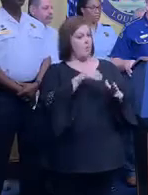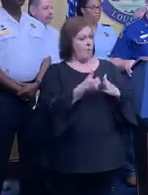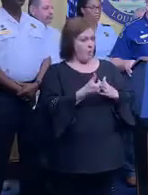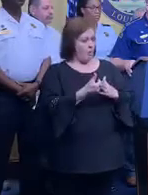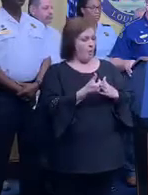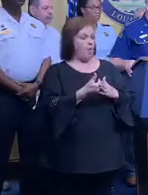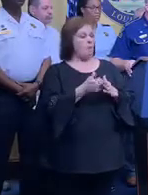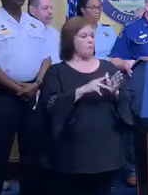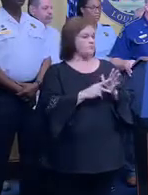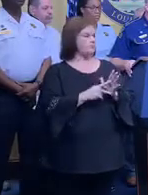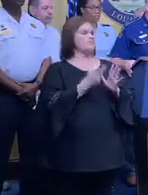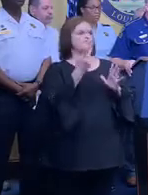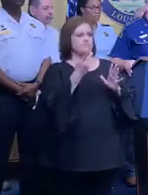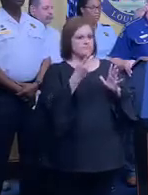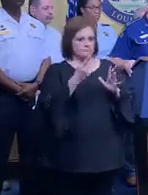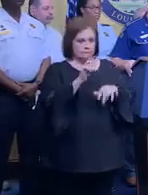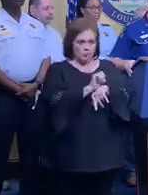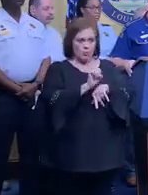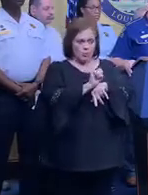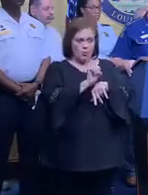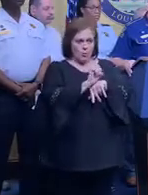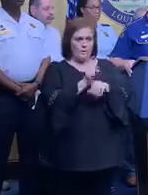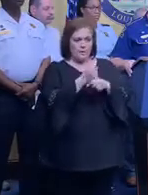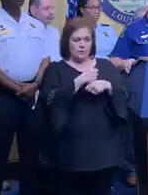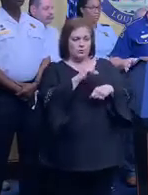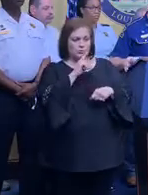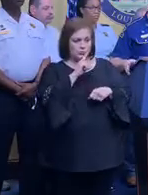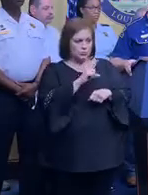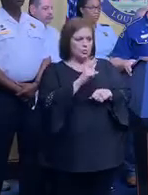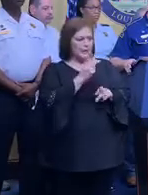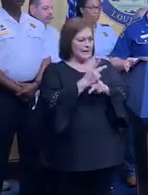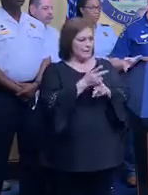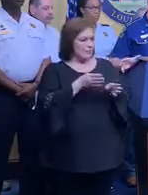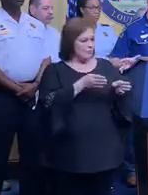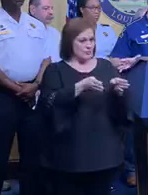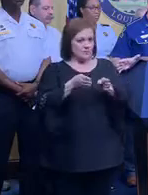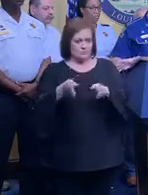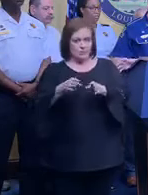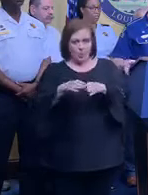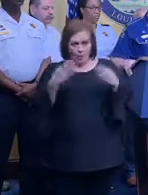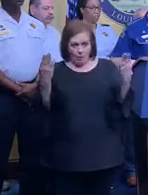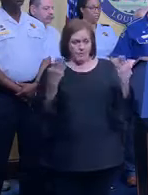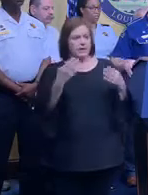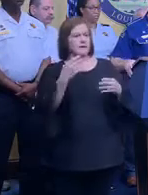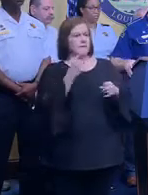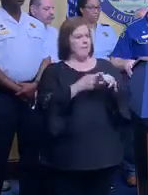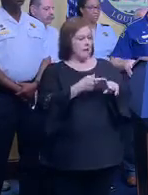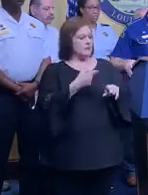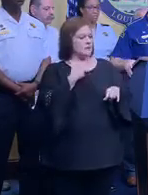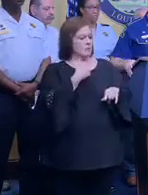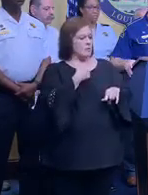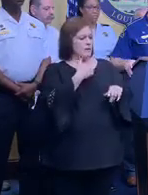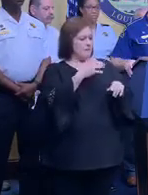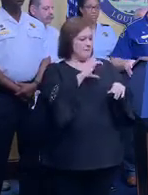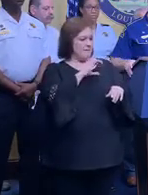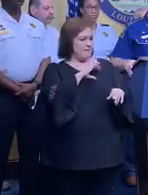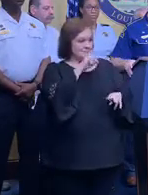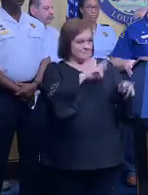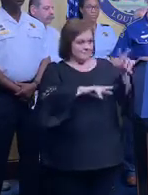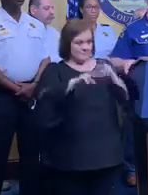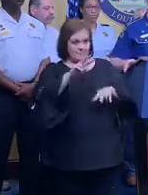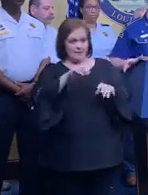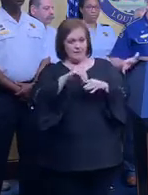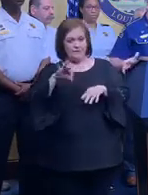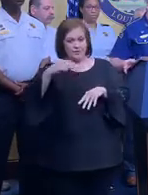double staffing. We concentrate on keeping our roadways open and also keeping our patrols in the French Quarter operational during the